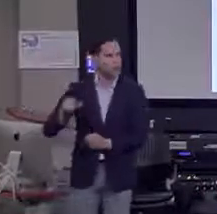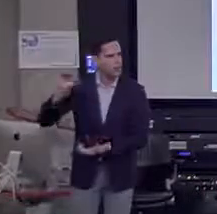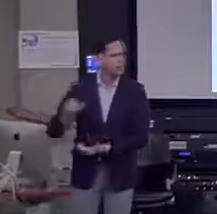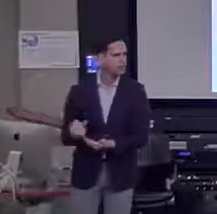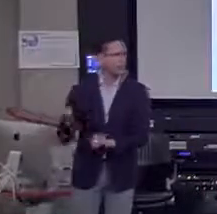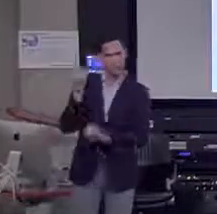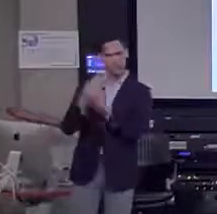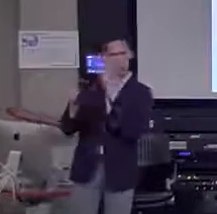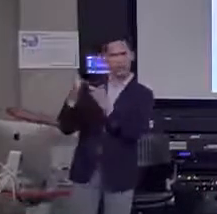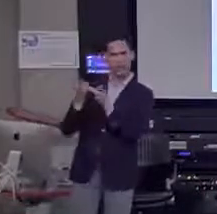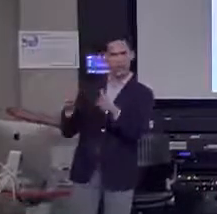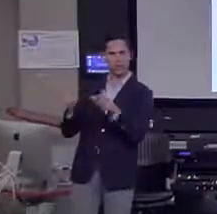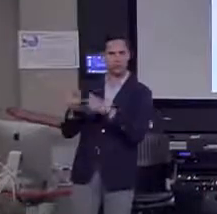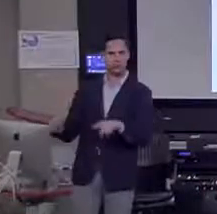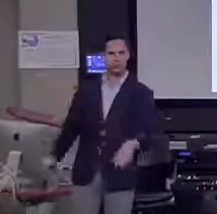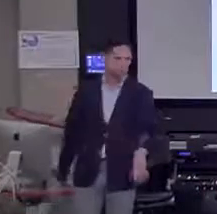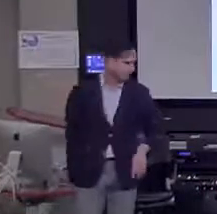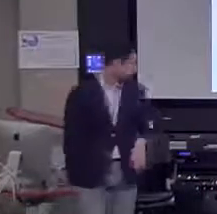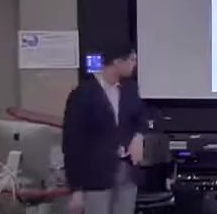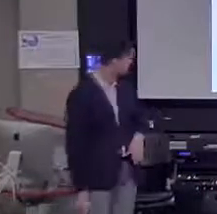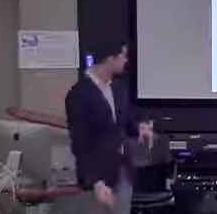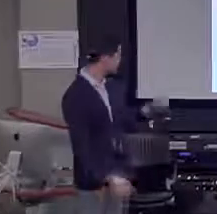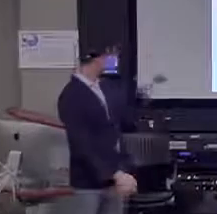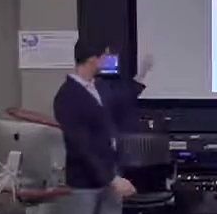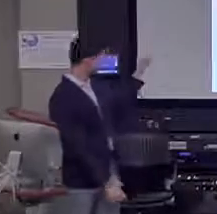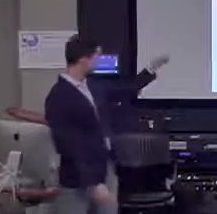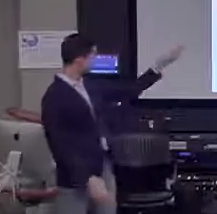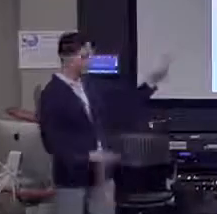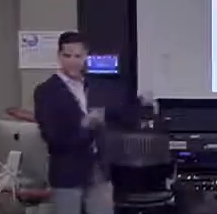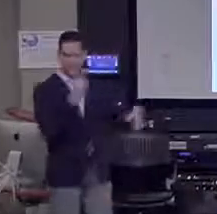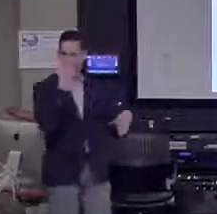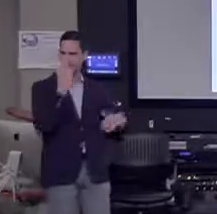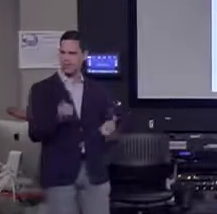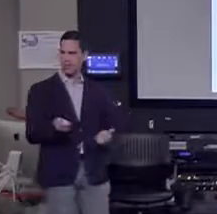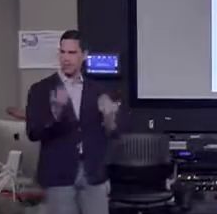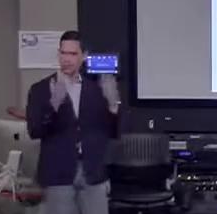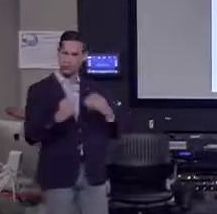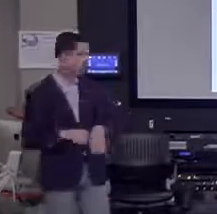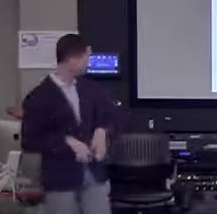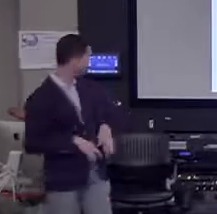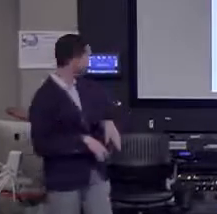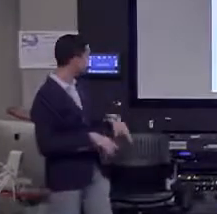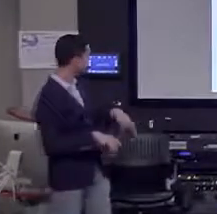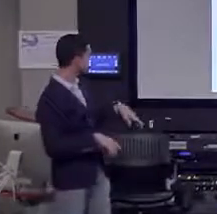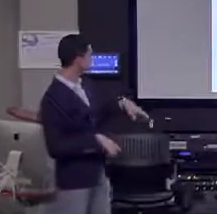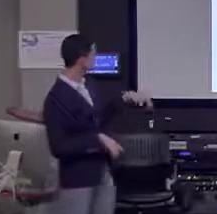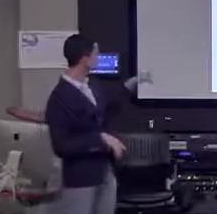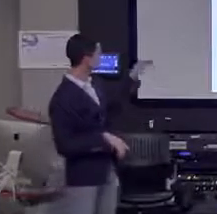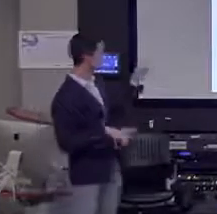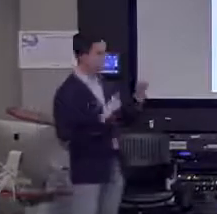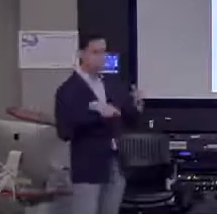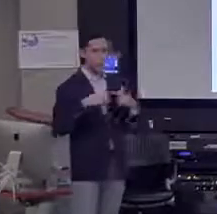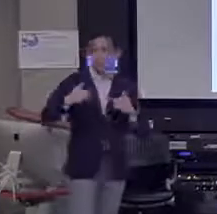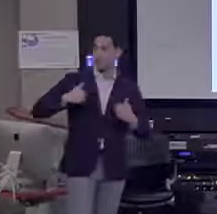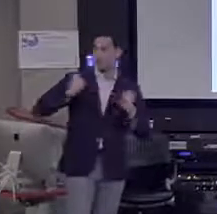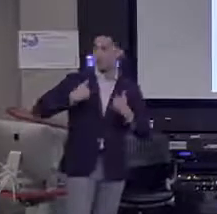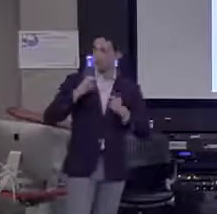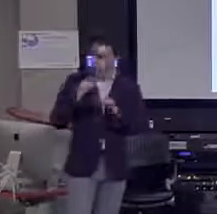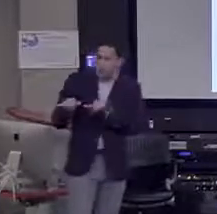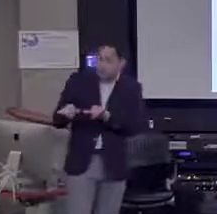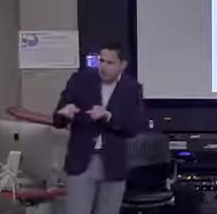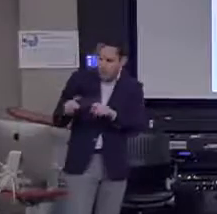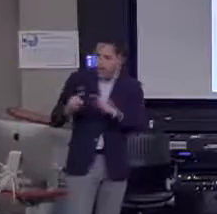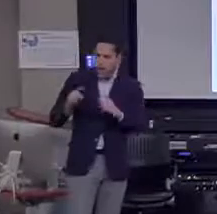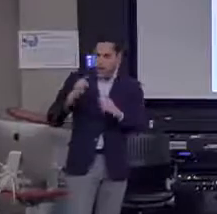is the number of hours heard by children in each of these groups. They start out similarly, but by the age of 4, the differences